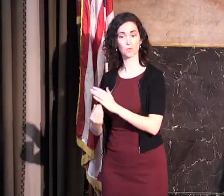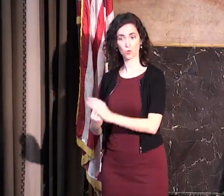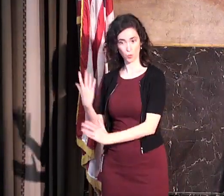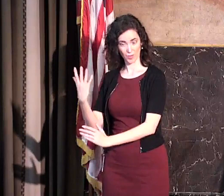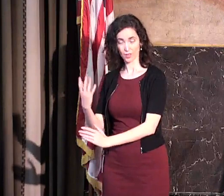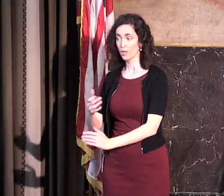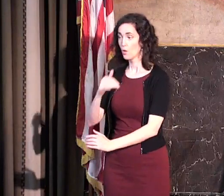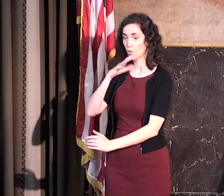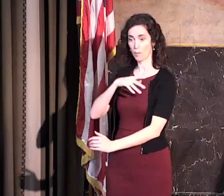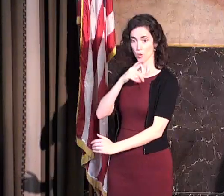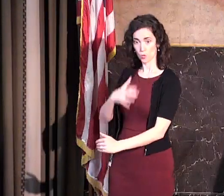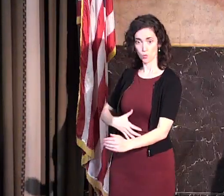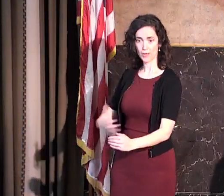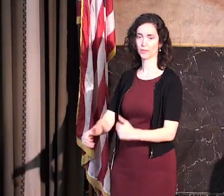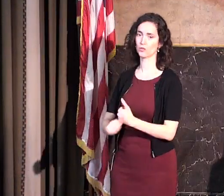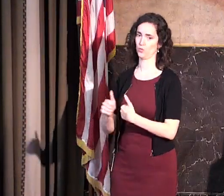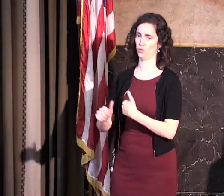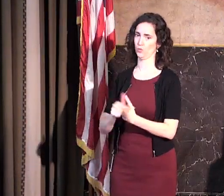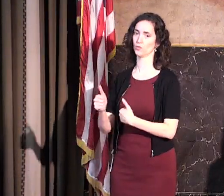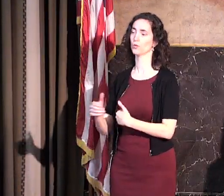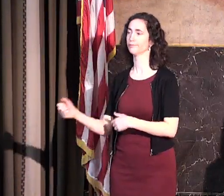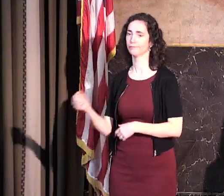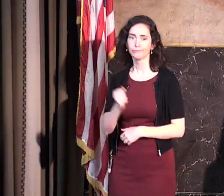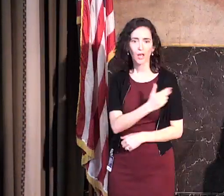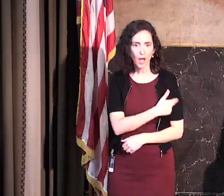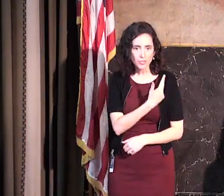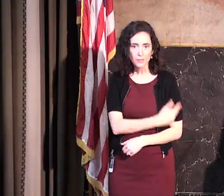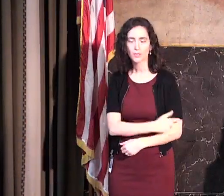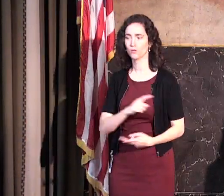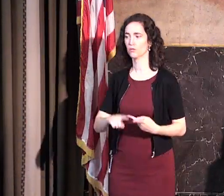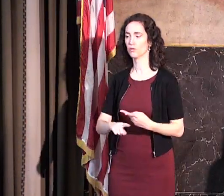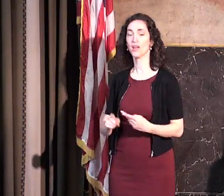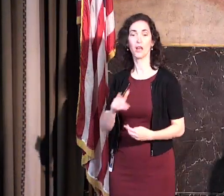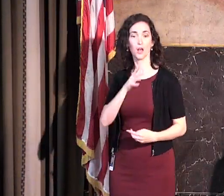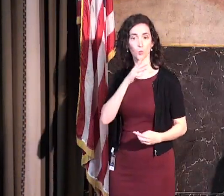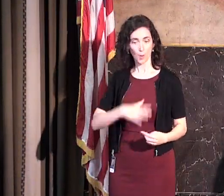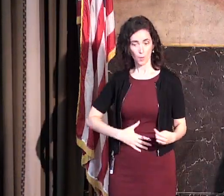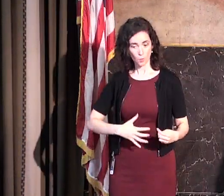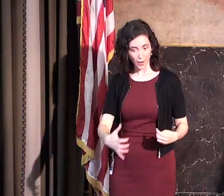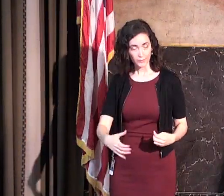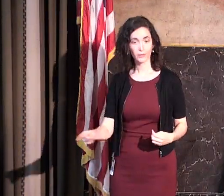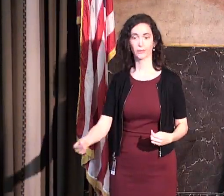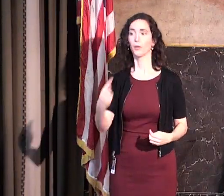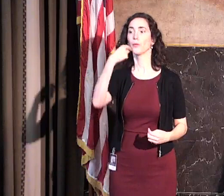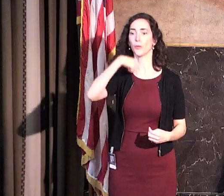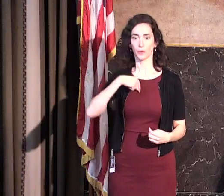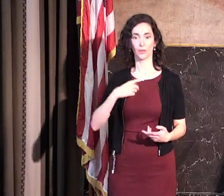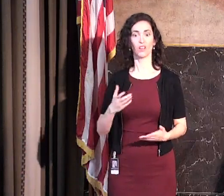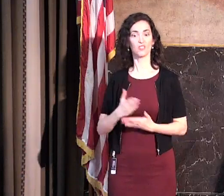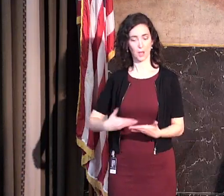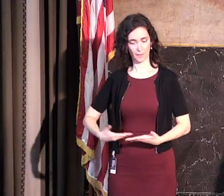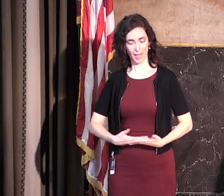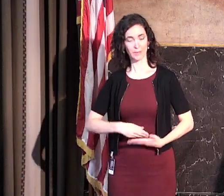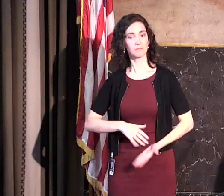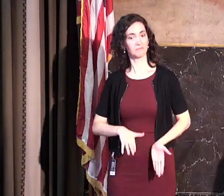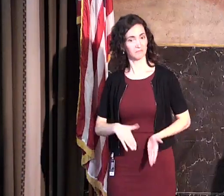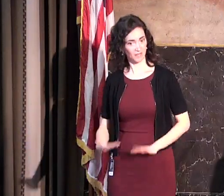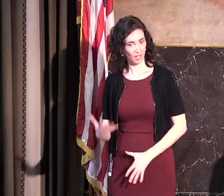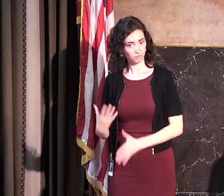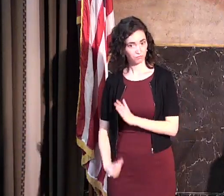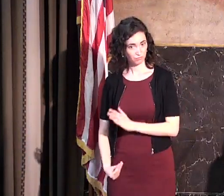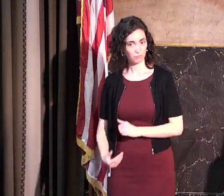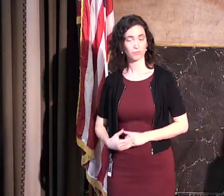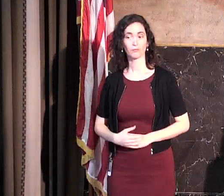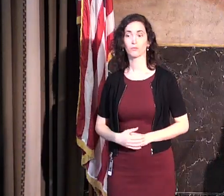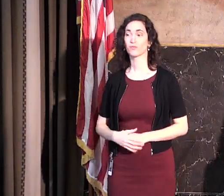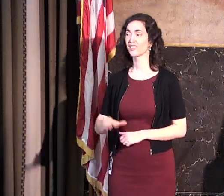are at risk. We're seeing them admitted, we're seeing them ventilated, and we're seeing the loss of their children. Delta